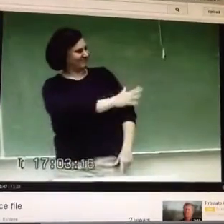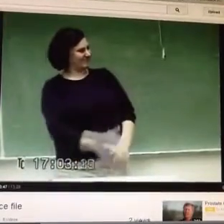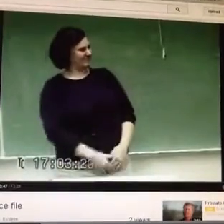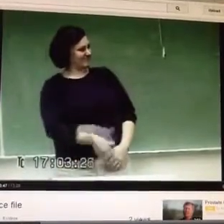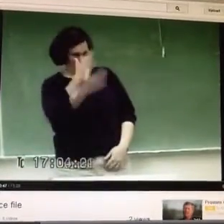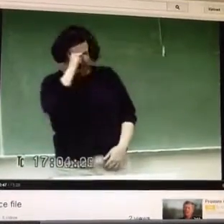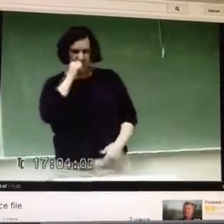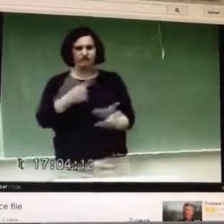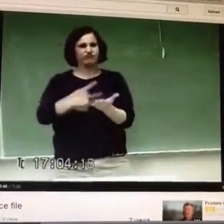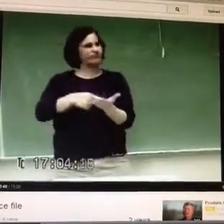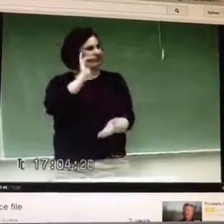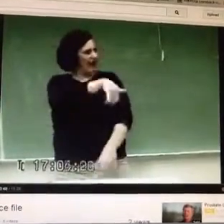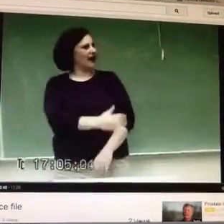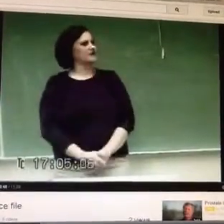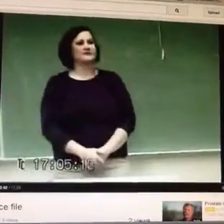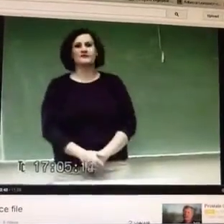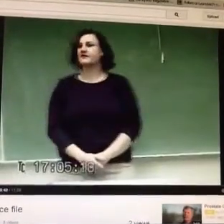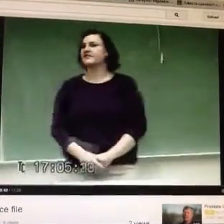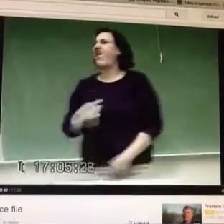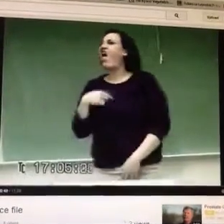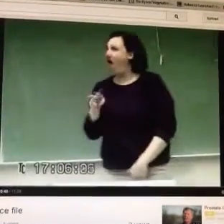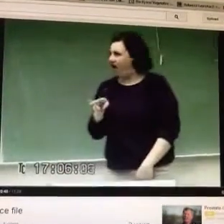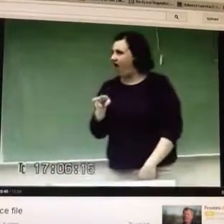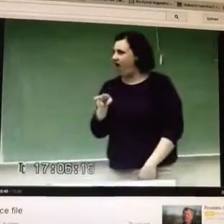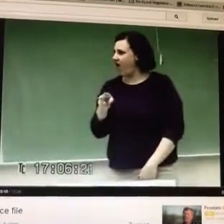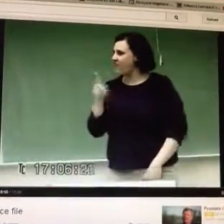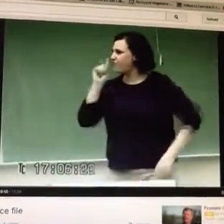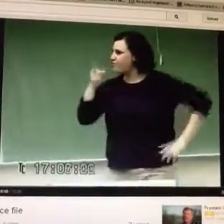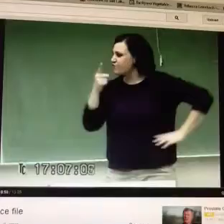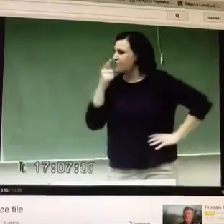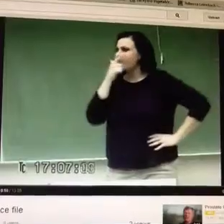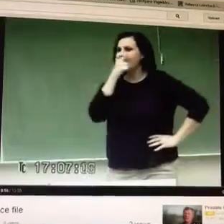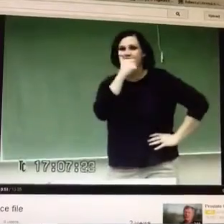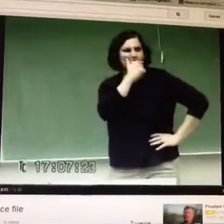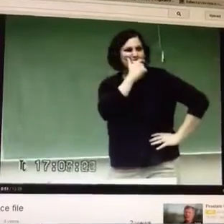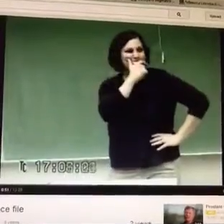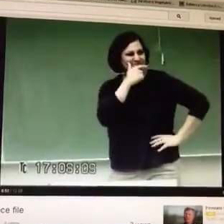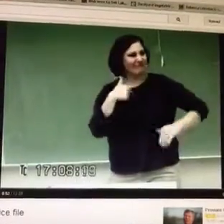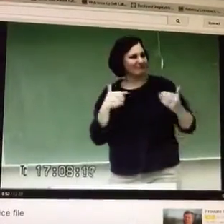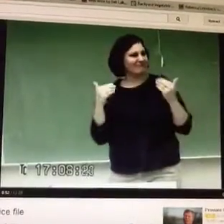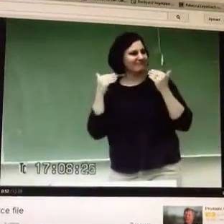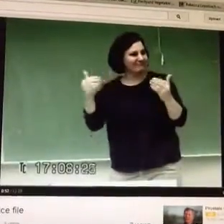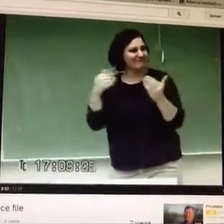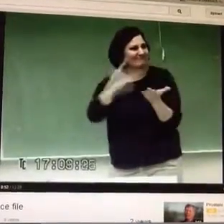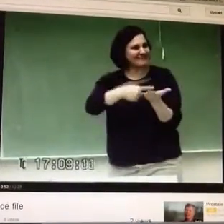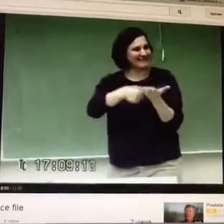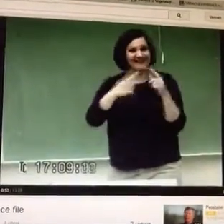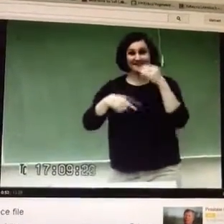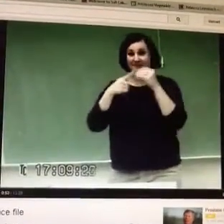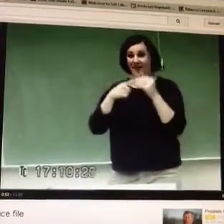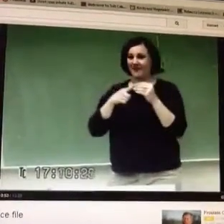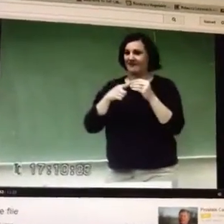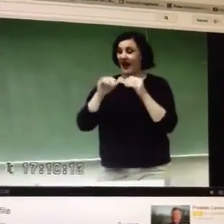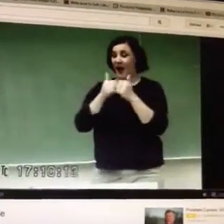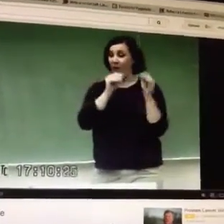and saw that, Outlook came up and it had all the details of my life there. And my husband said, "That is what you should talk